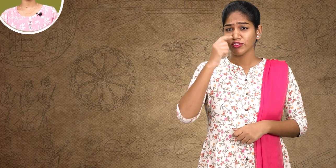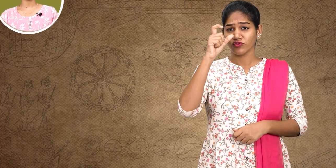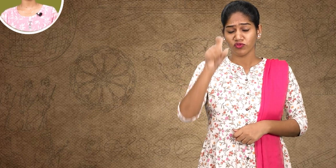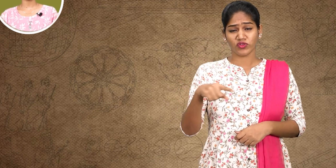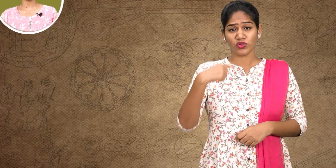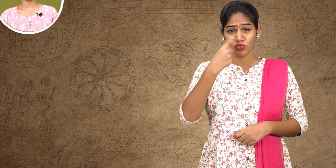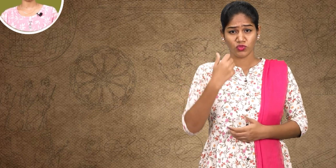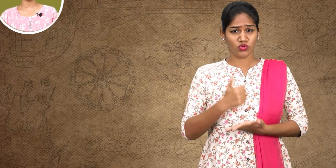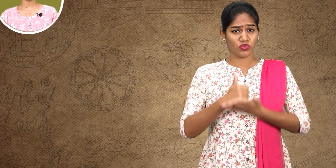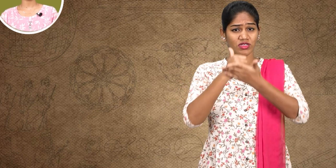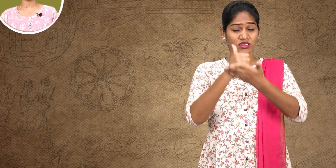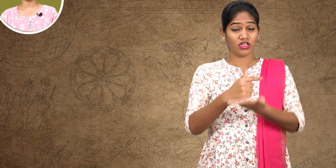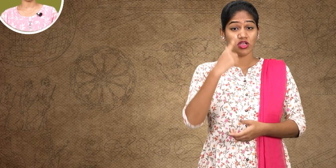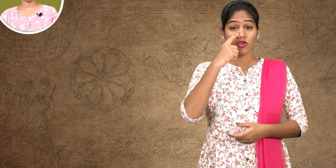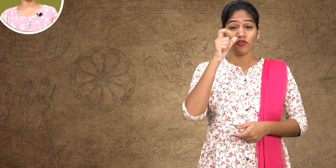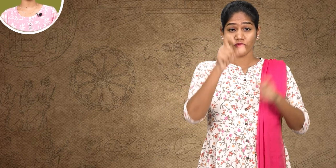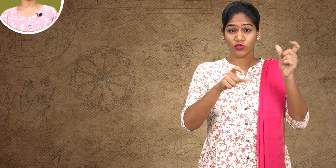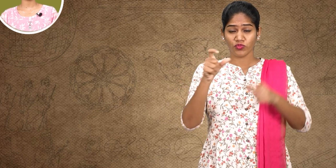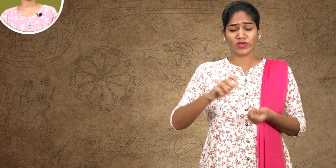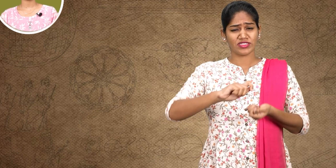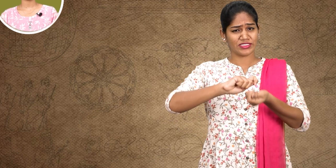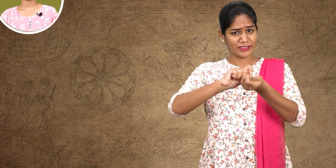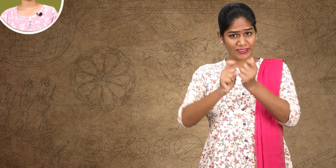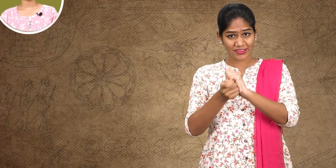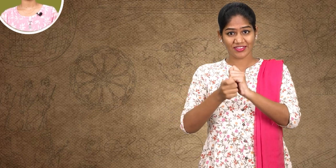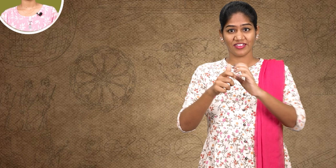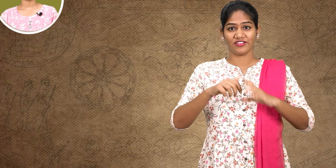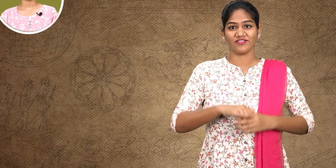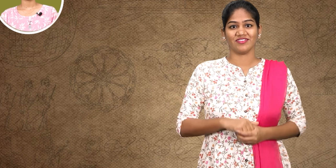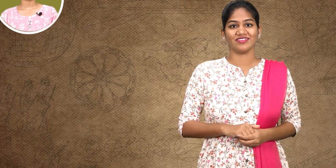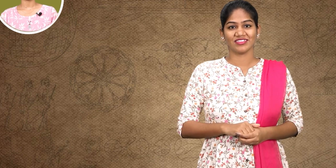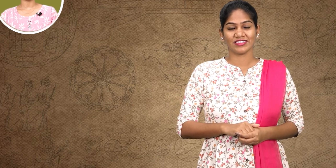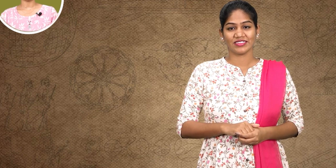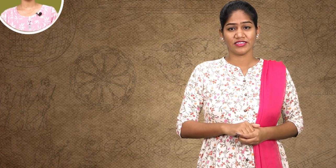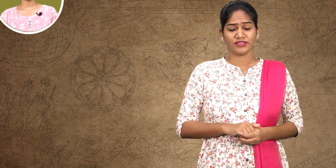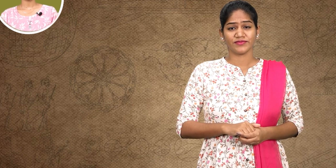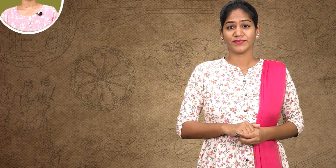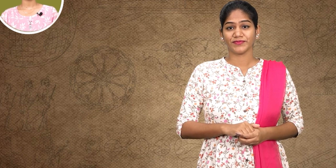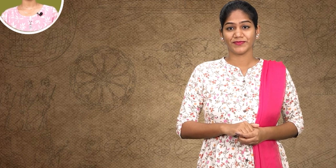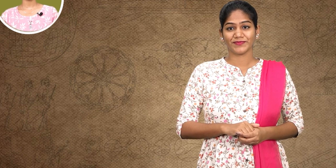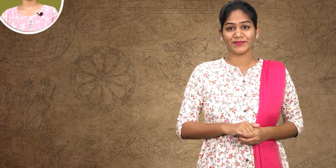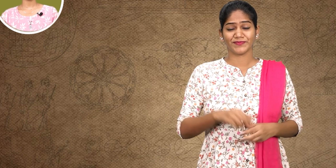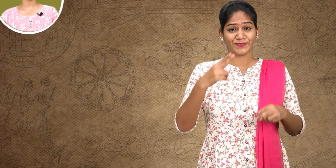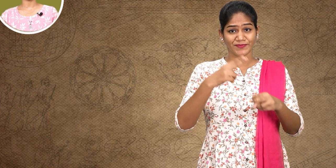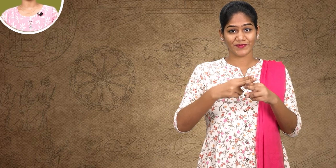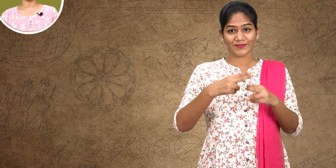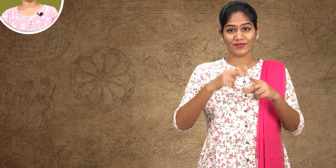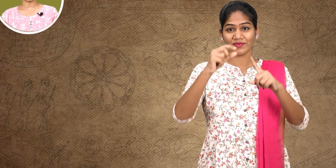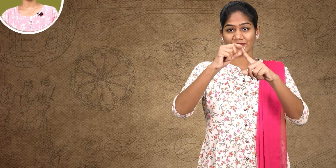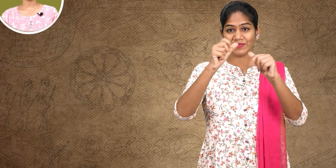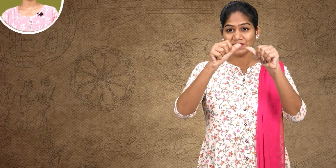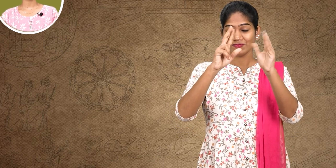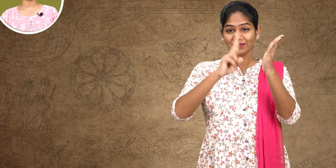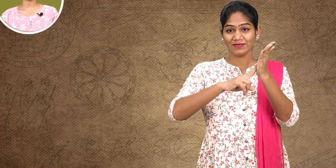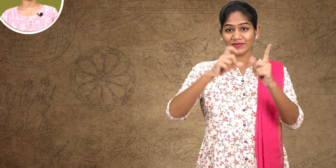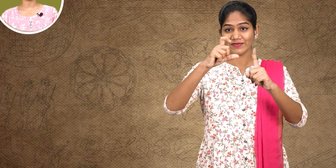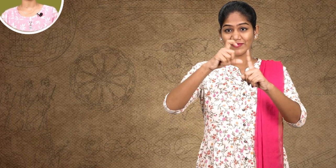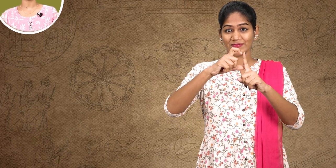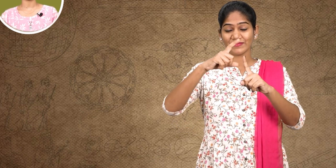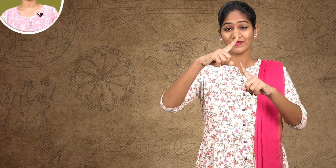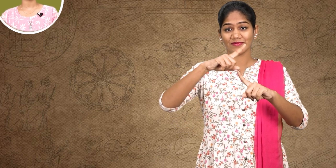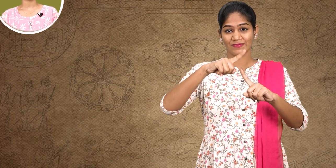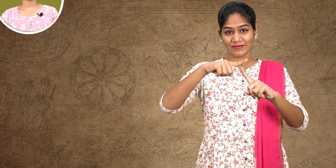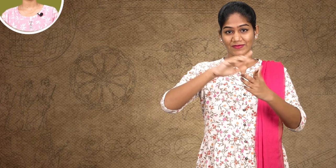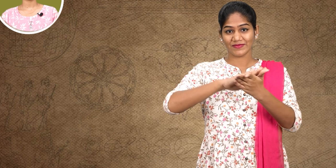contributed to women's reforms was Pandita Rama Bhai Saraswati.